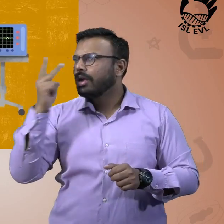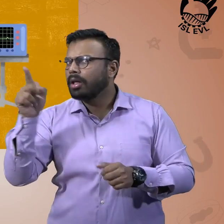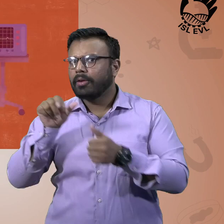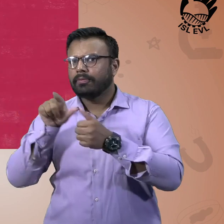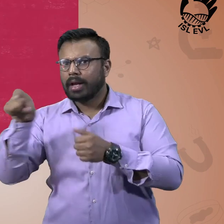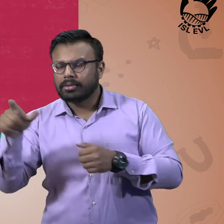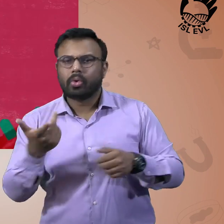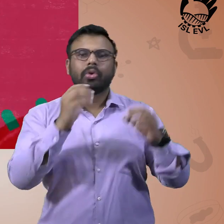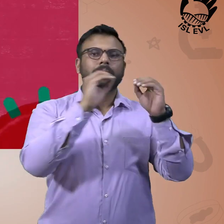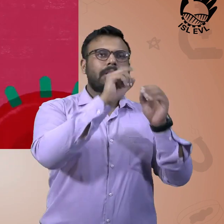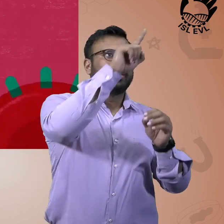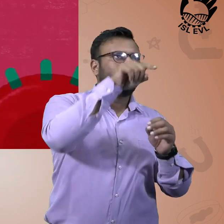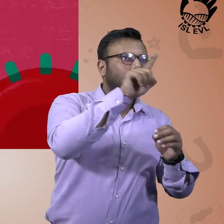as safe.